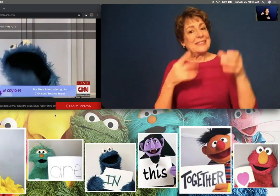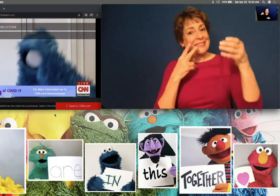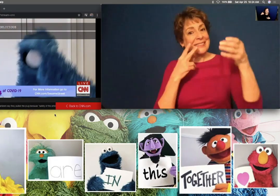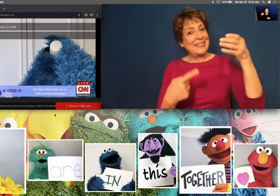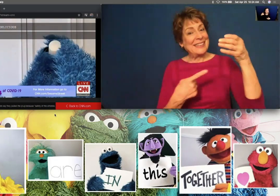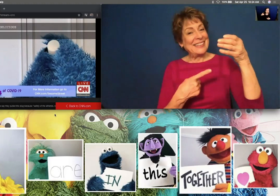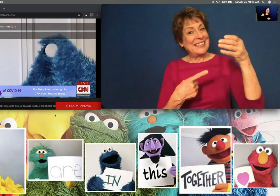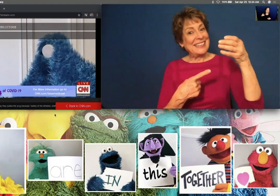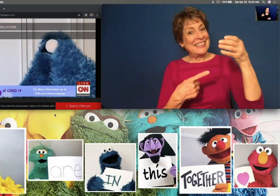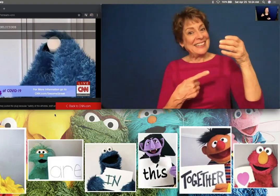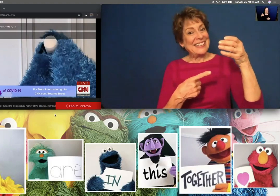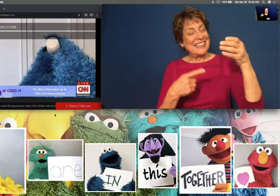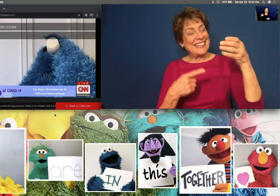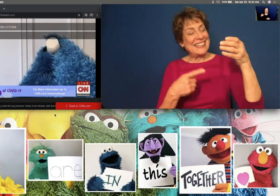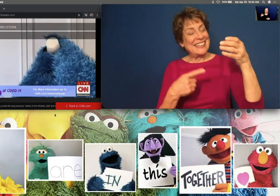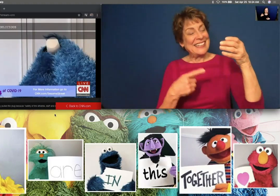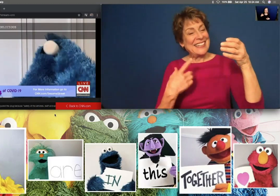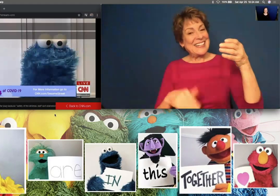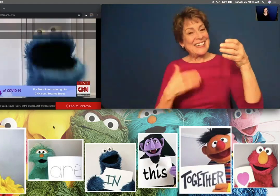Cheers. Clink.